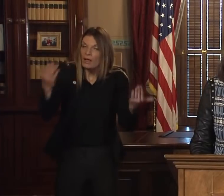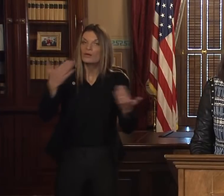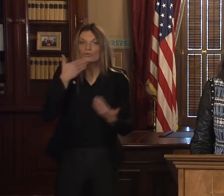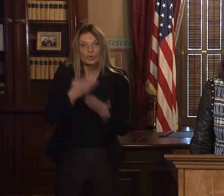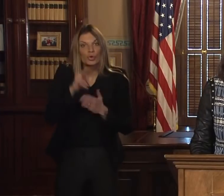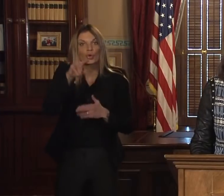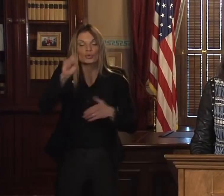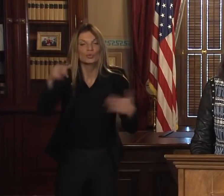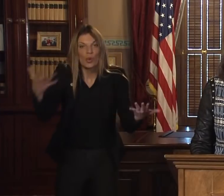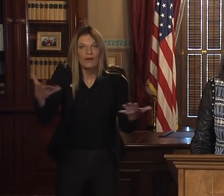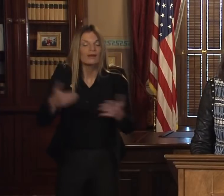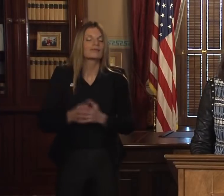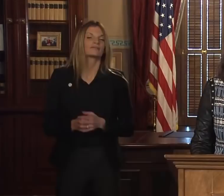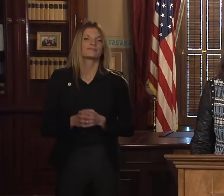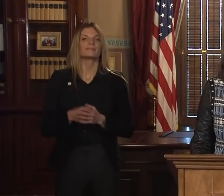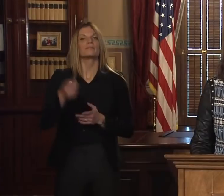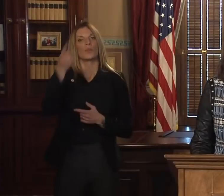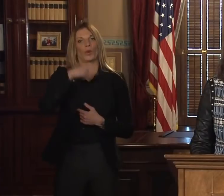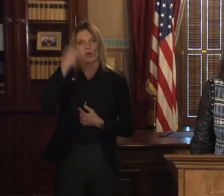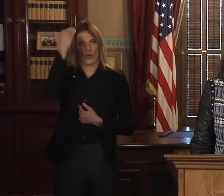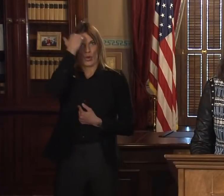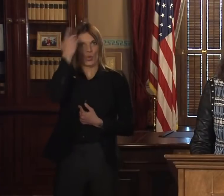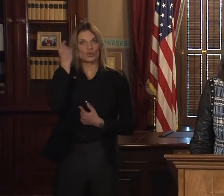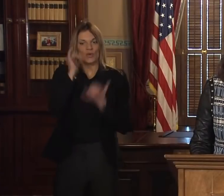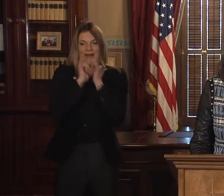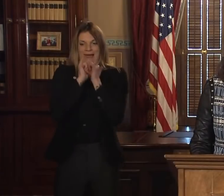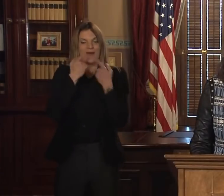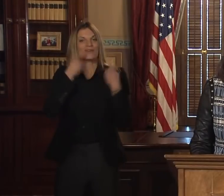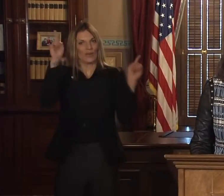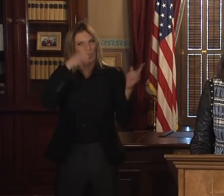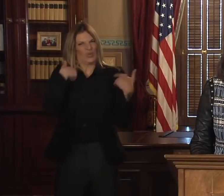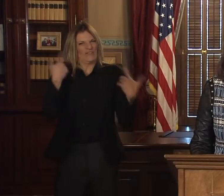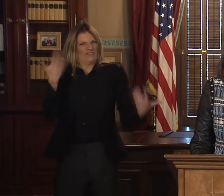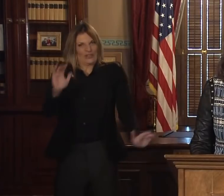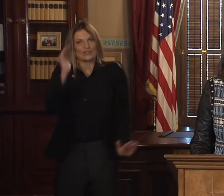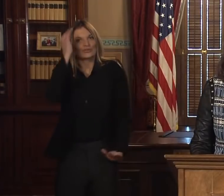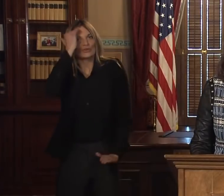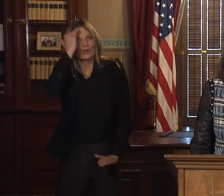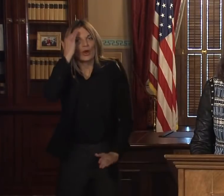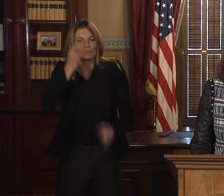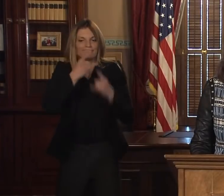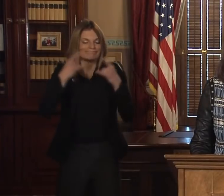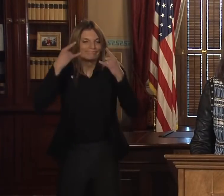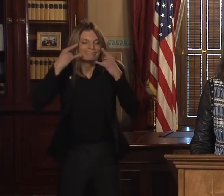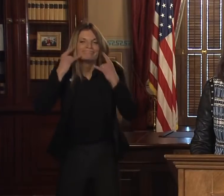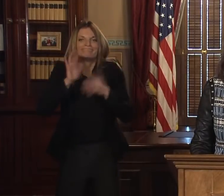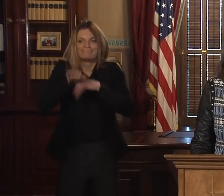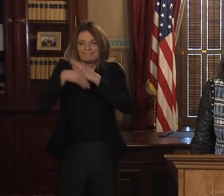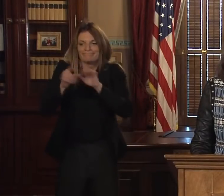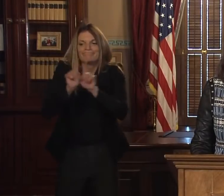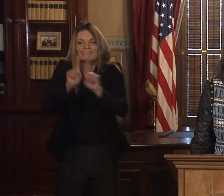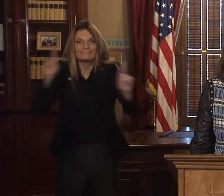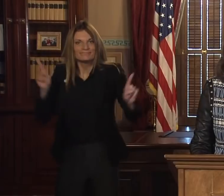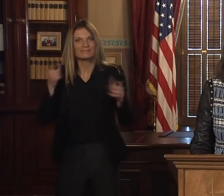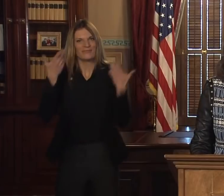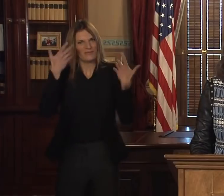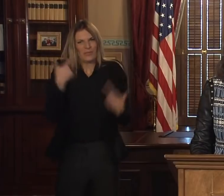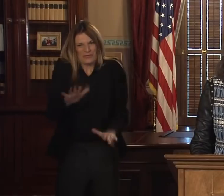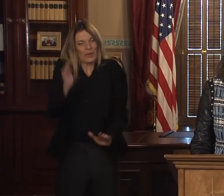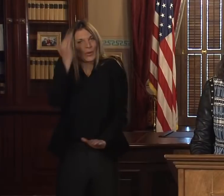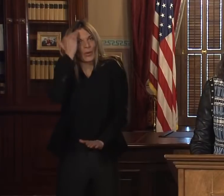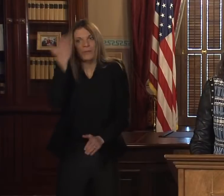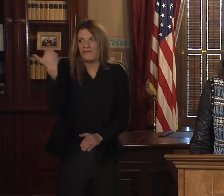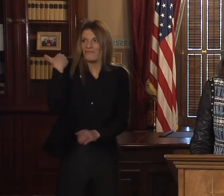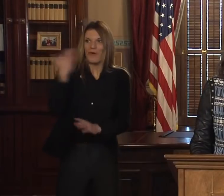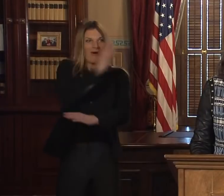we know what it's going to take to be successful. We know how to fight COVID. We have been through this, and we have done it